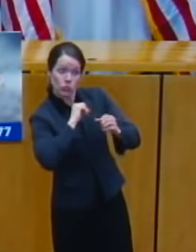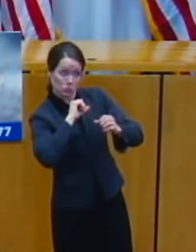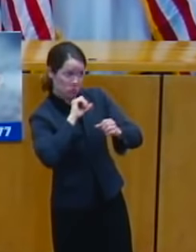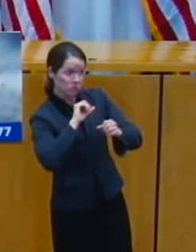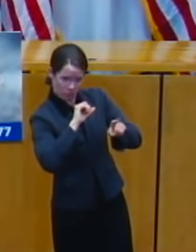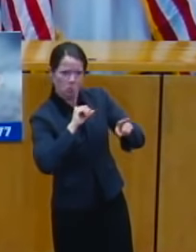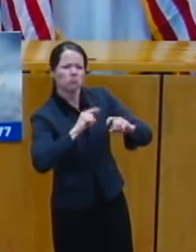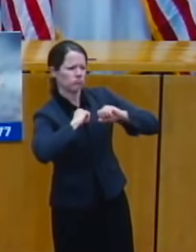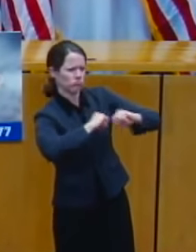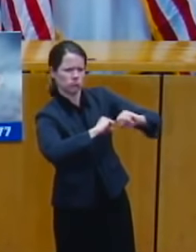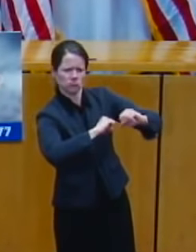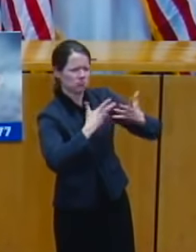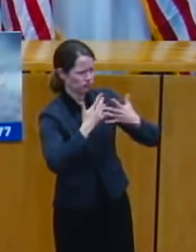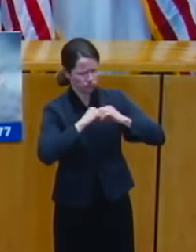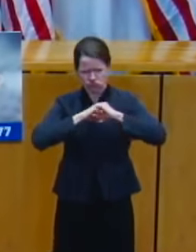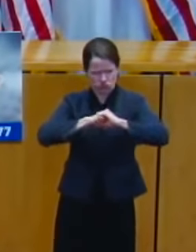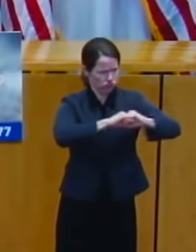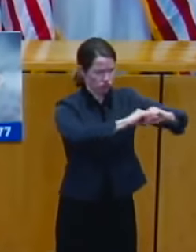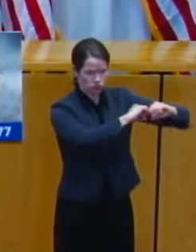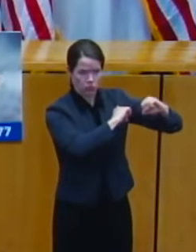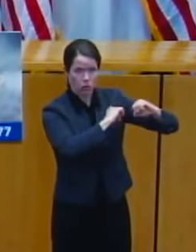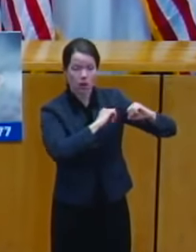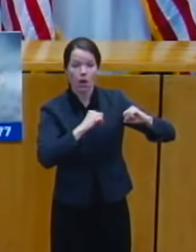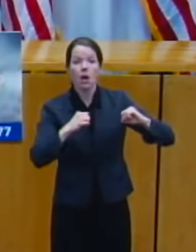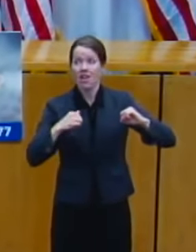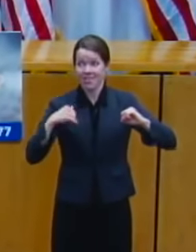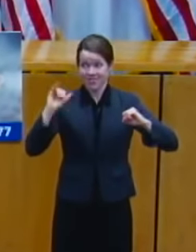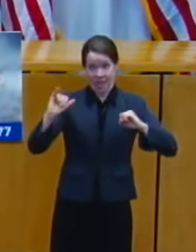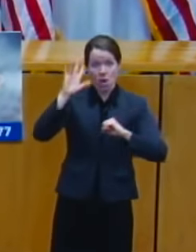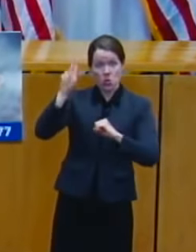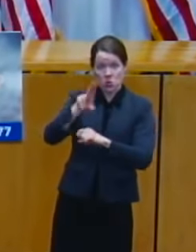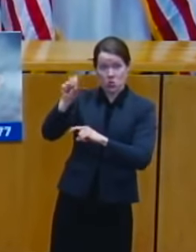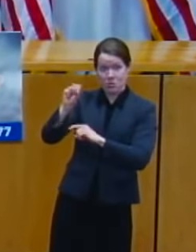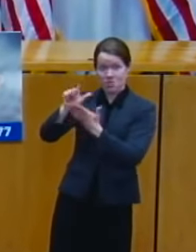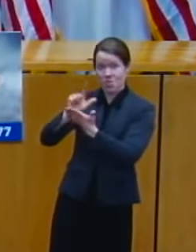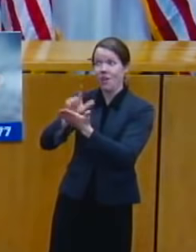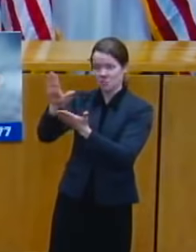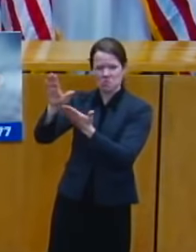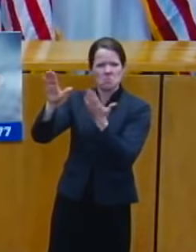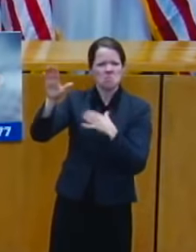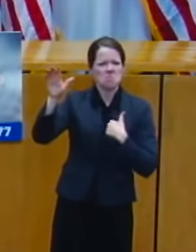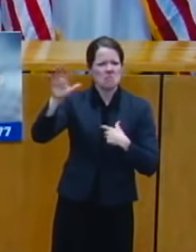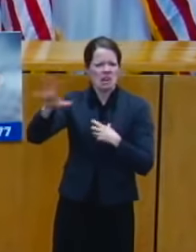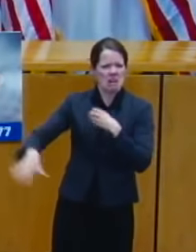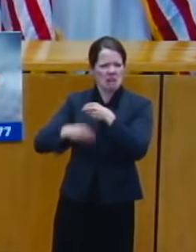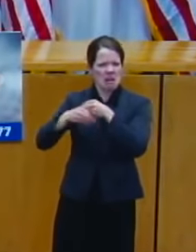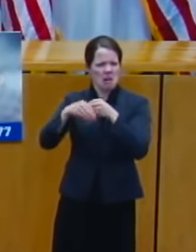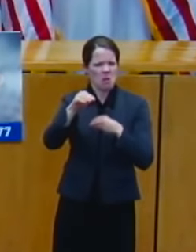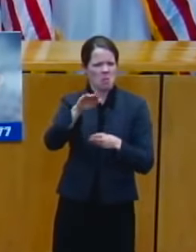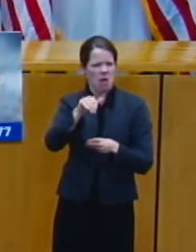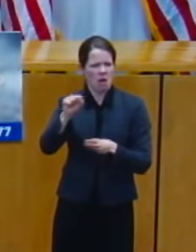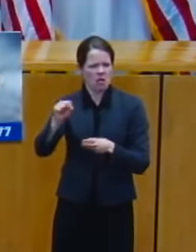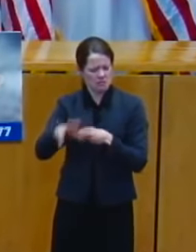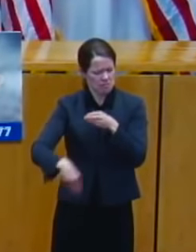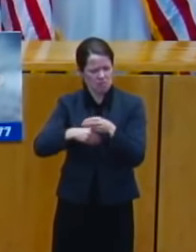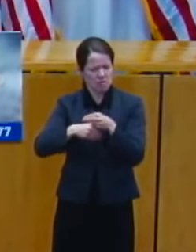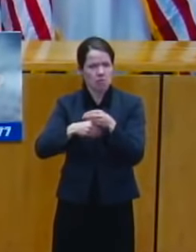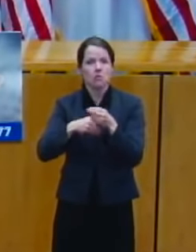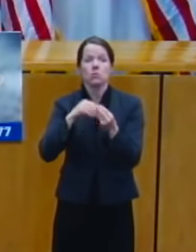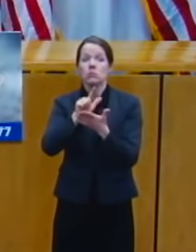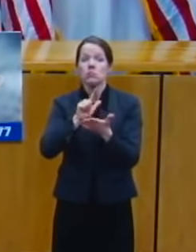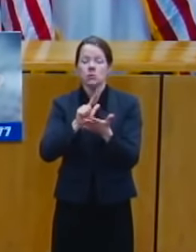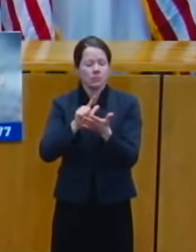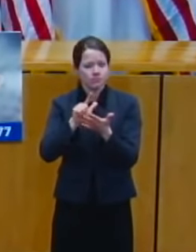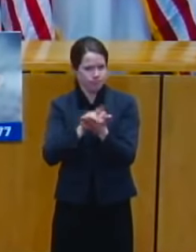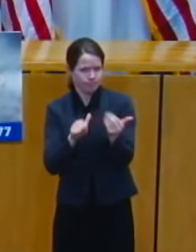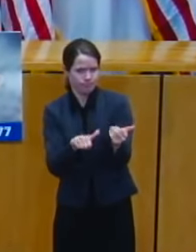and facilities that distribute and administer testing, drugs, and medical devices for this for